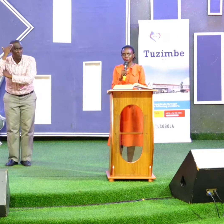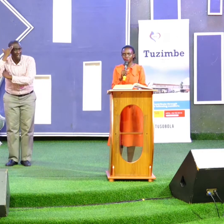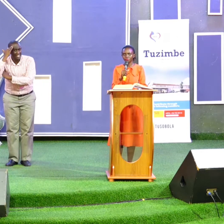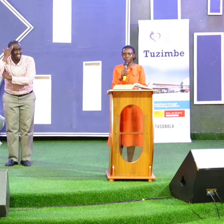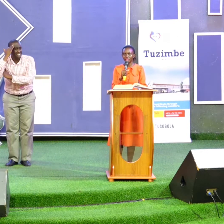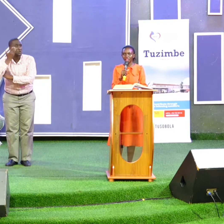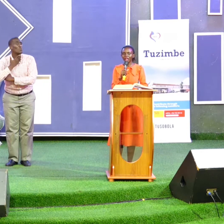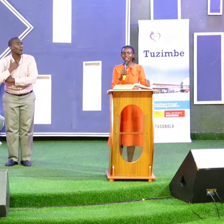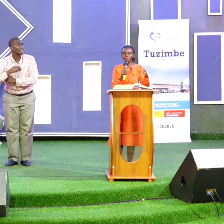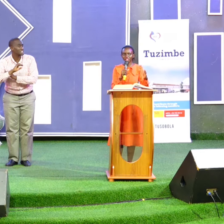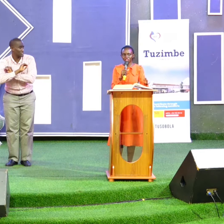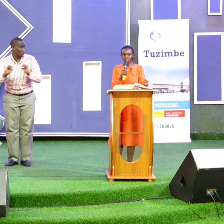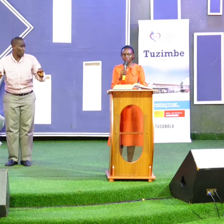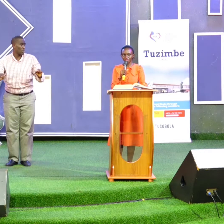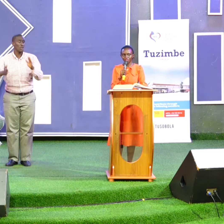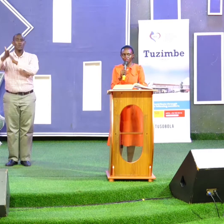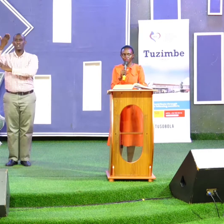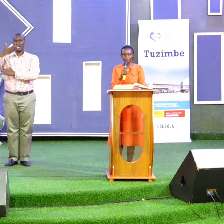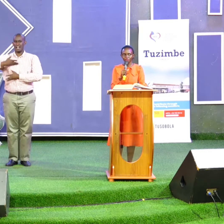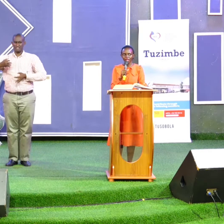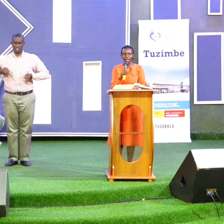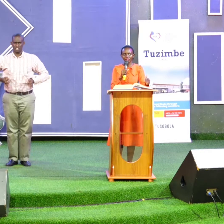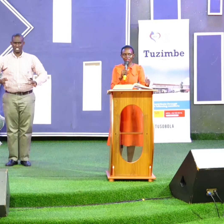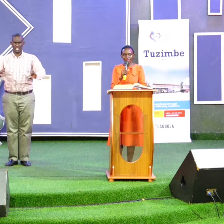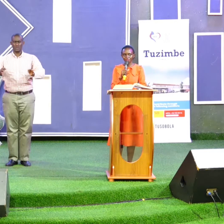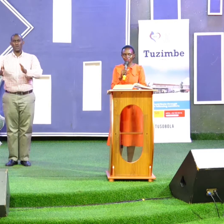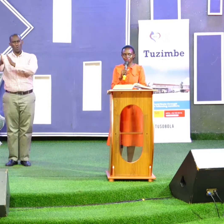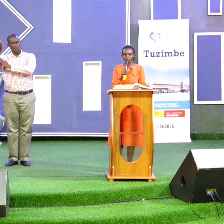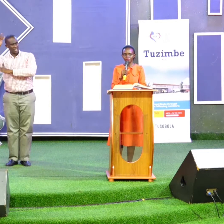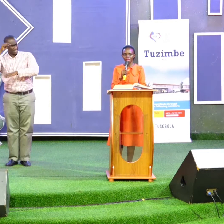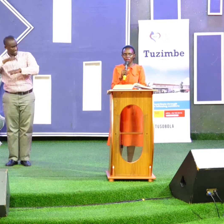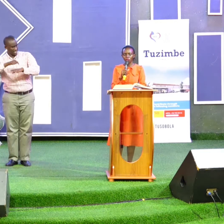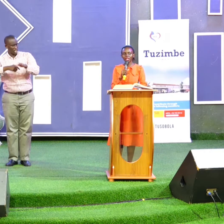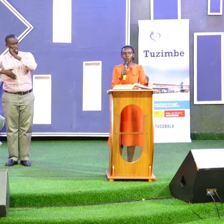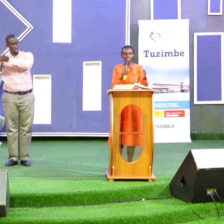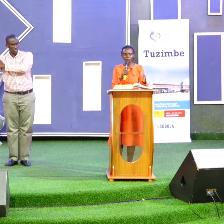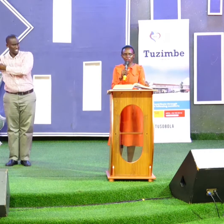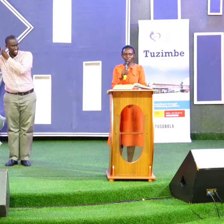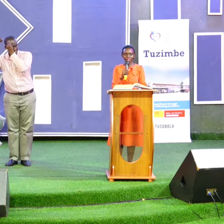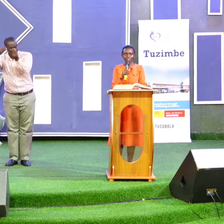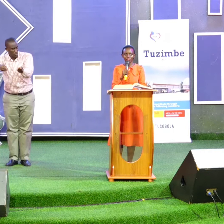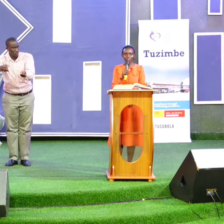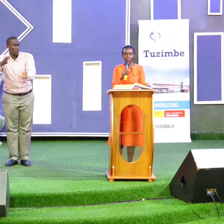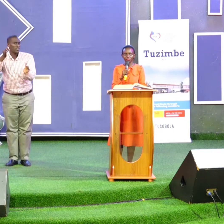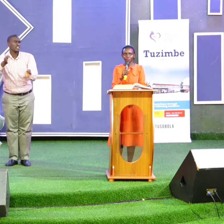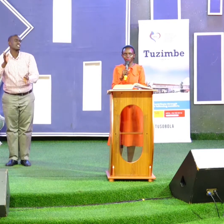them. He has many channels and a time when he will give you those